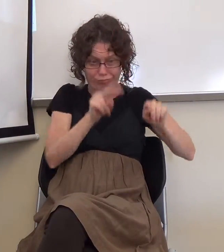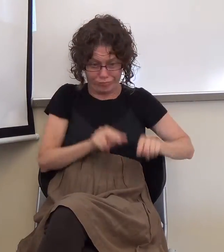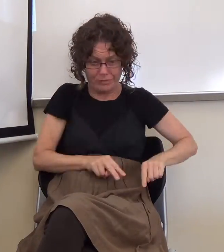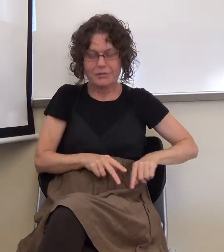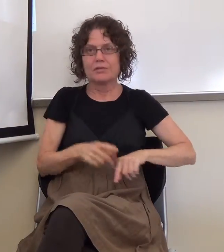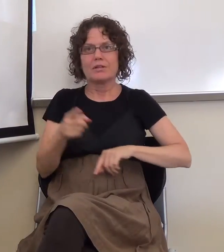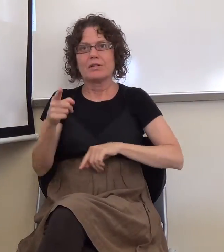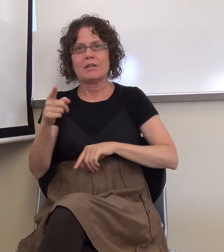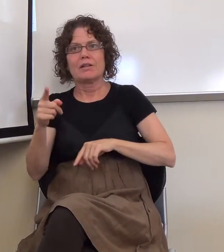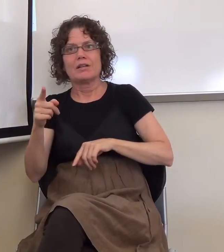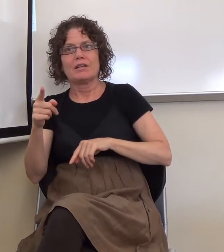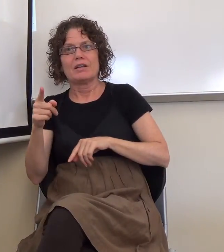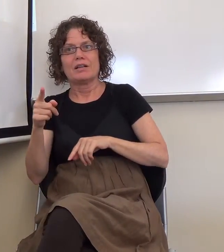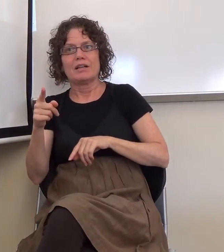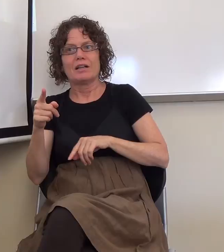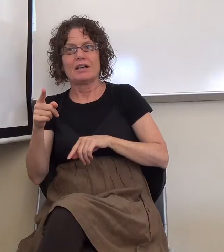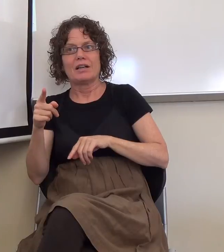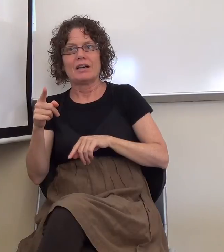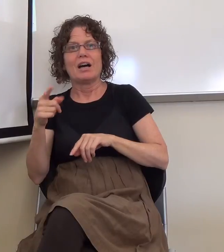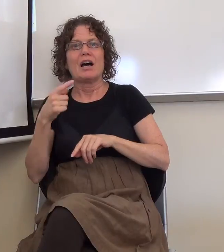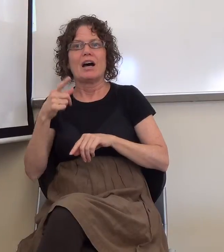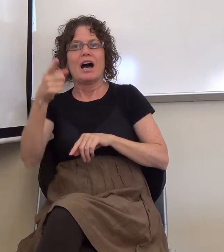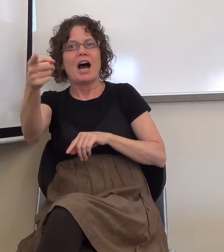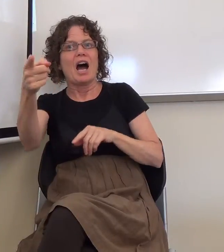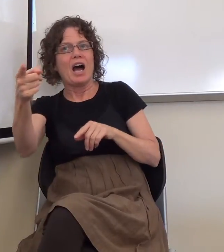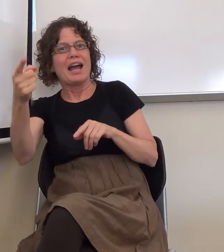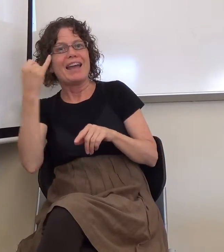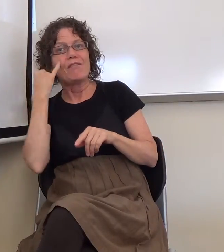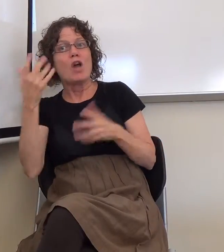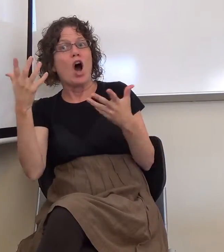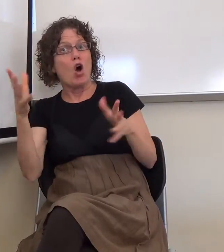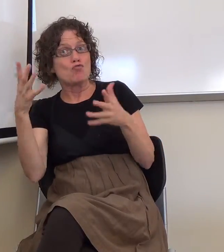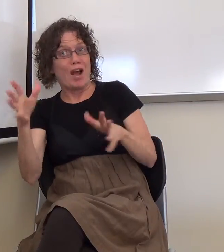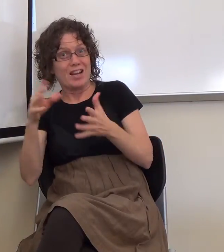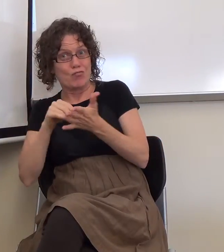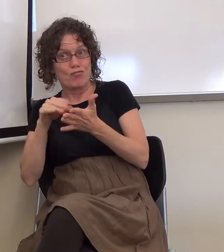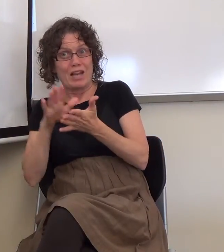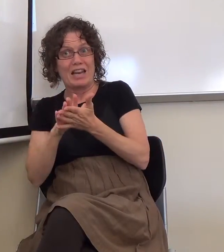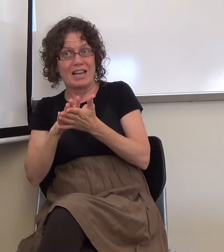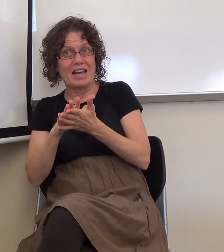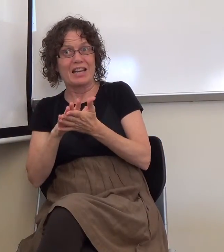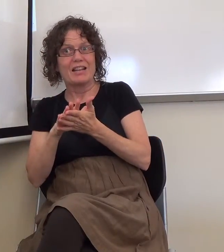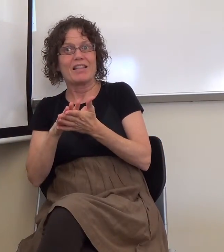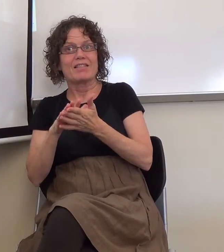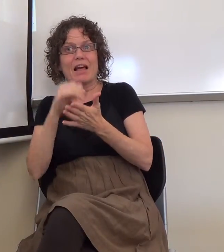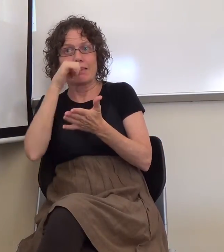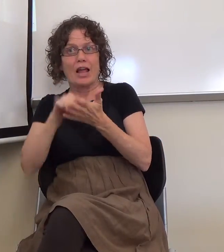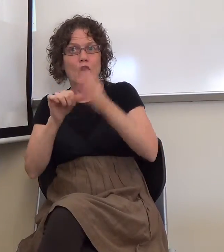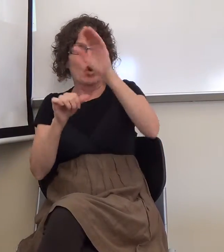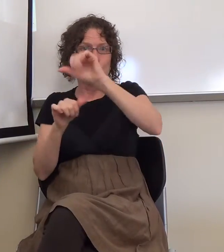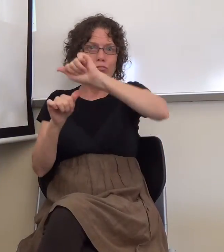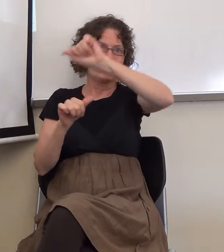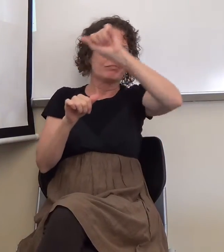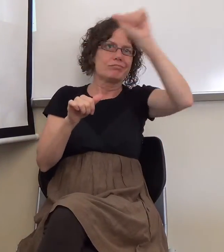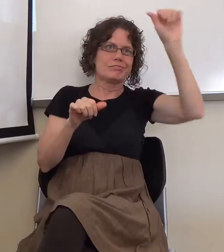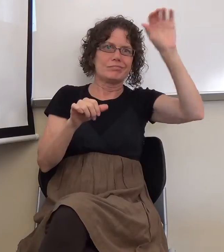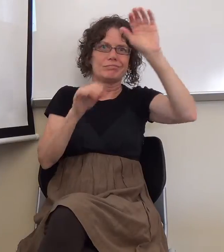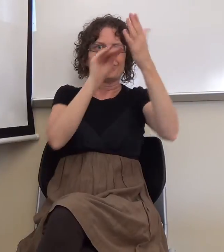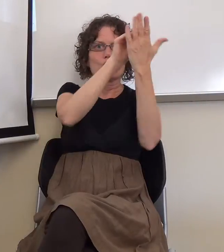it aside rather than doing it? Yeah, if you've already written that, write the letter out to the side. Awesome. Yeah. Yeah, don't redo the whole thing. Just write